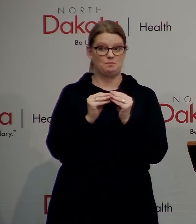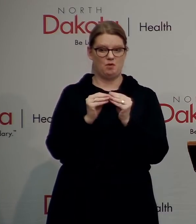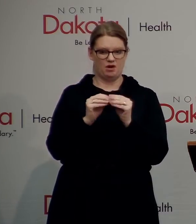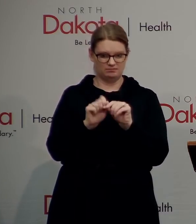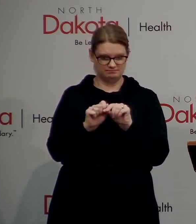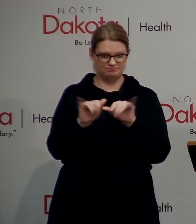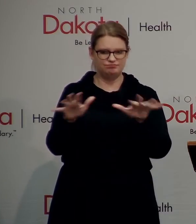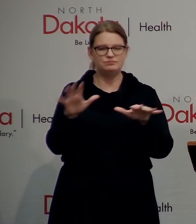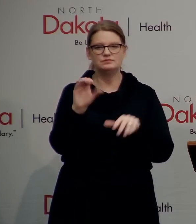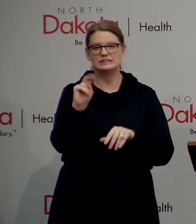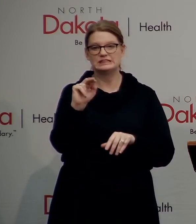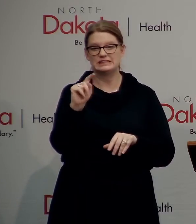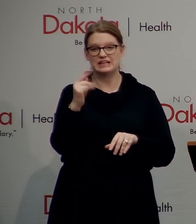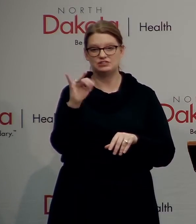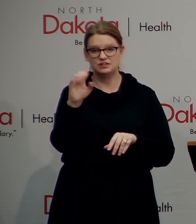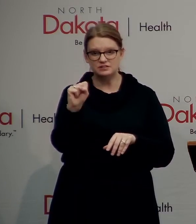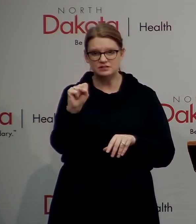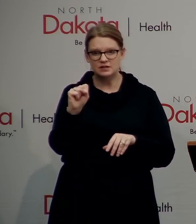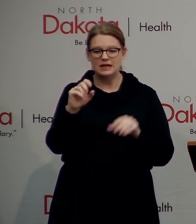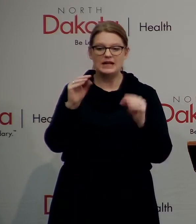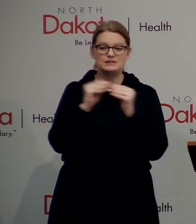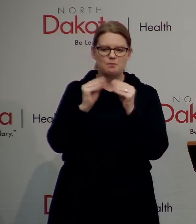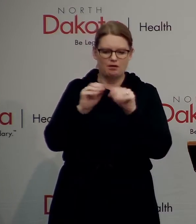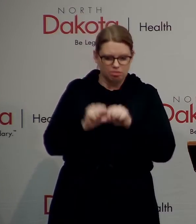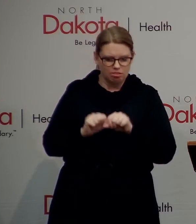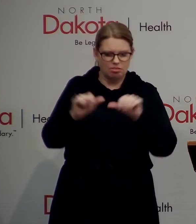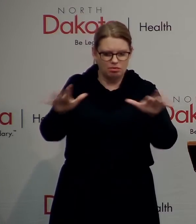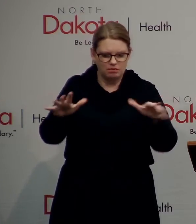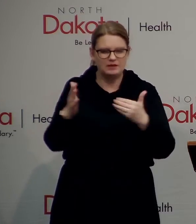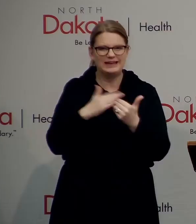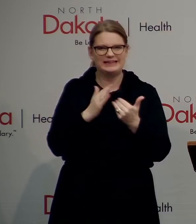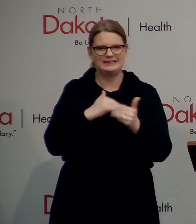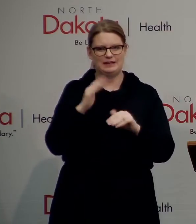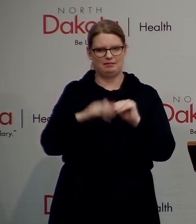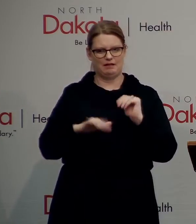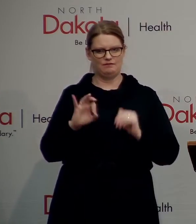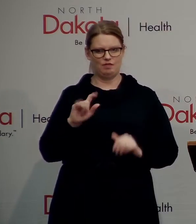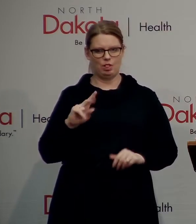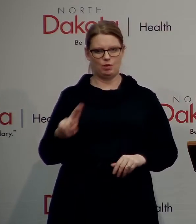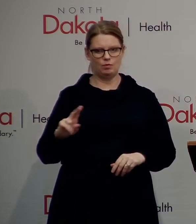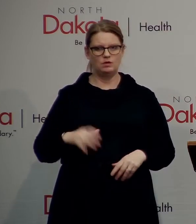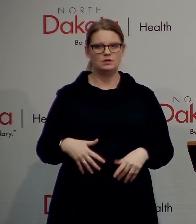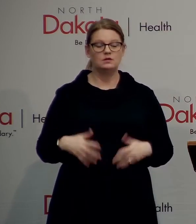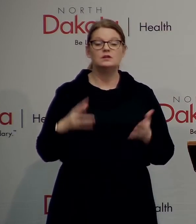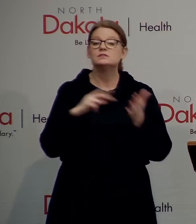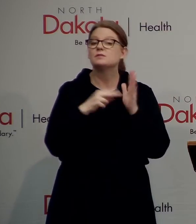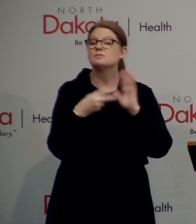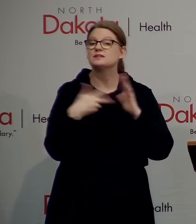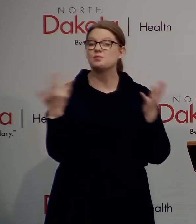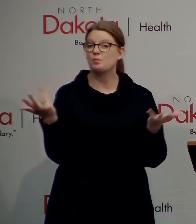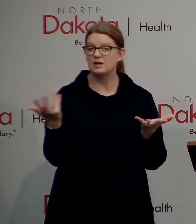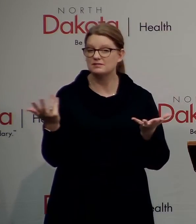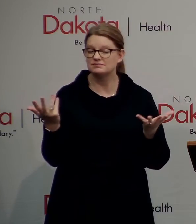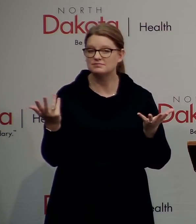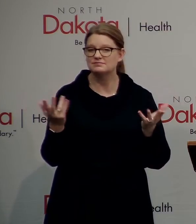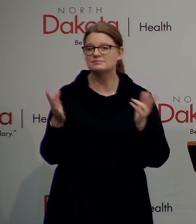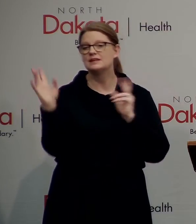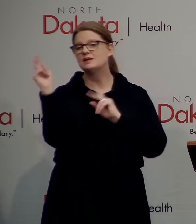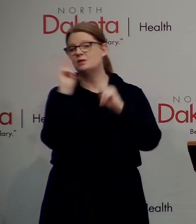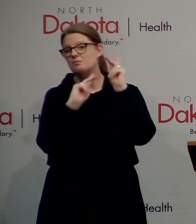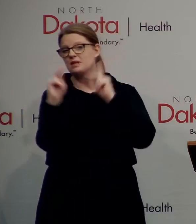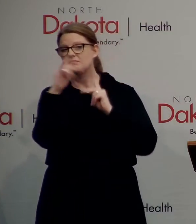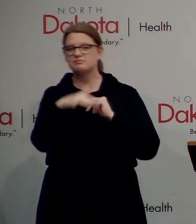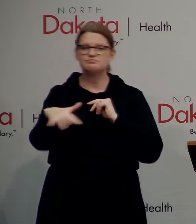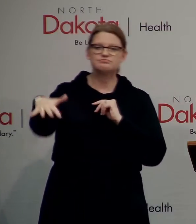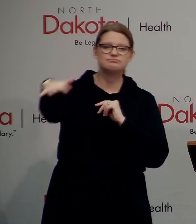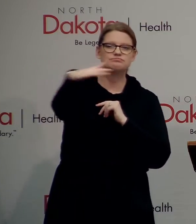than influenza. So that means people who are out in our community are potentially